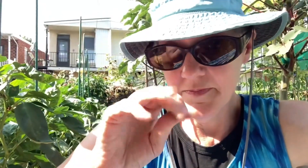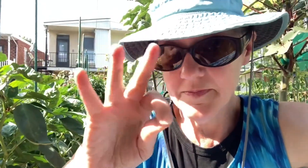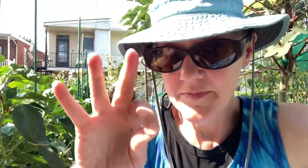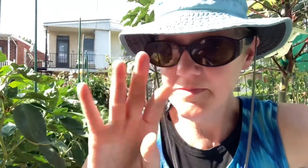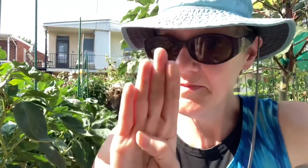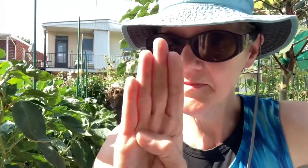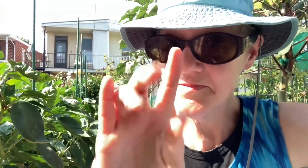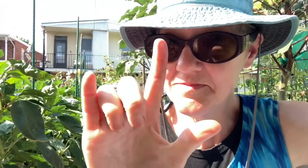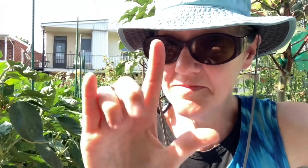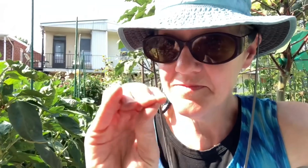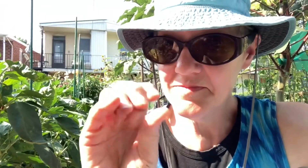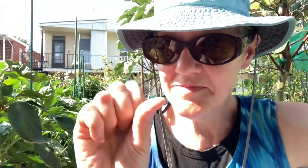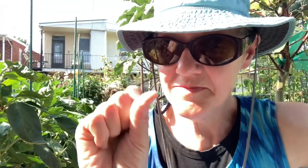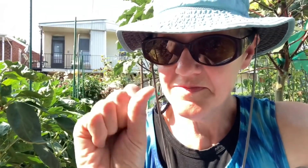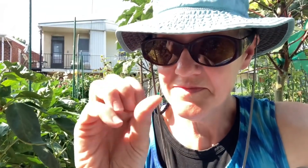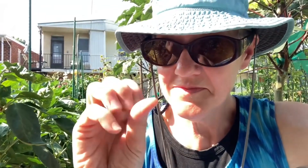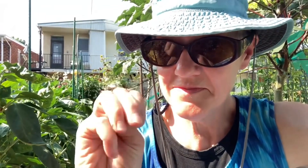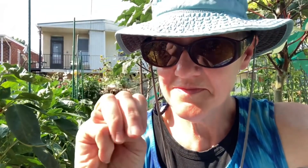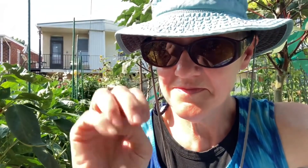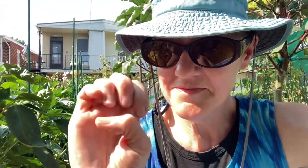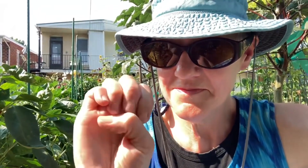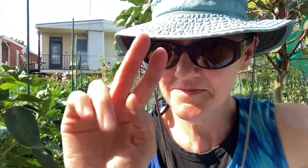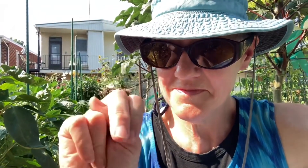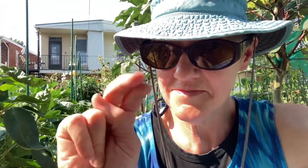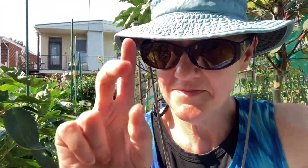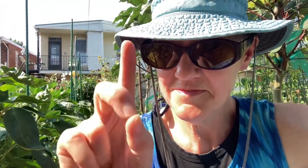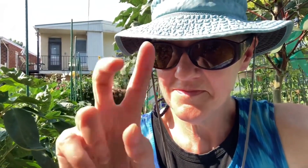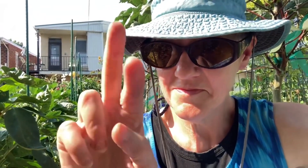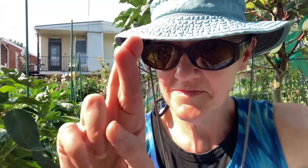So this is the beginning of blossom end rot.